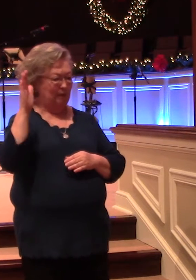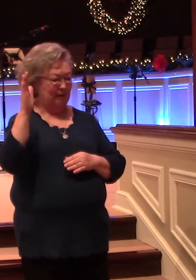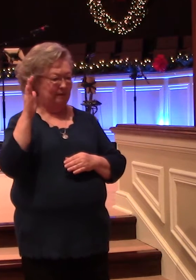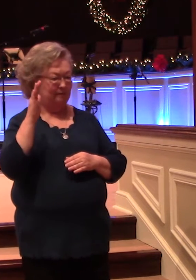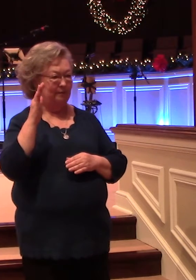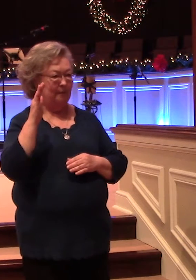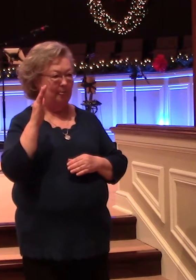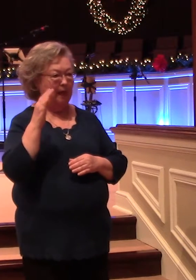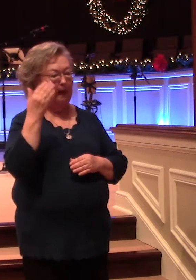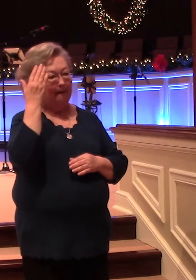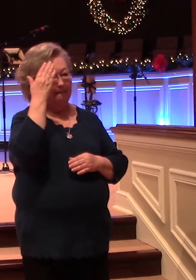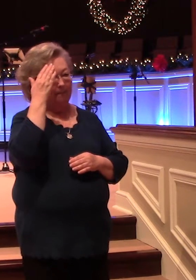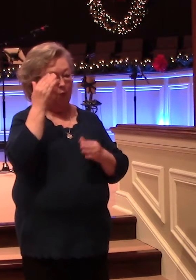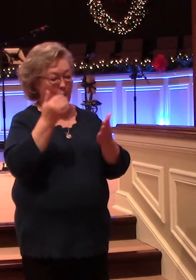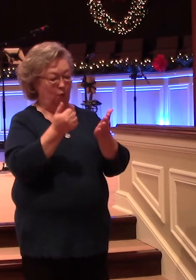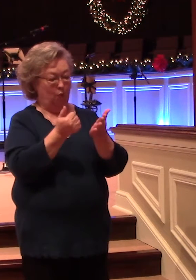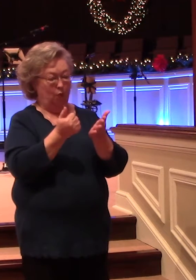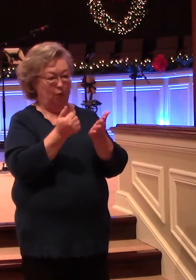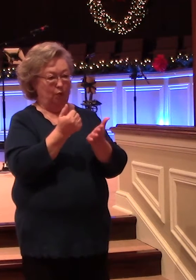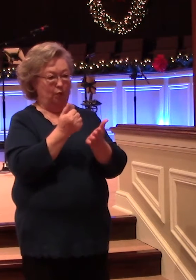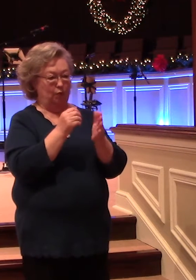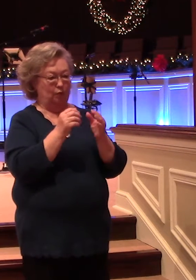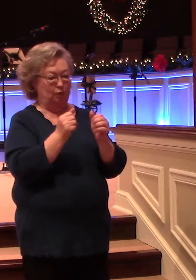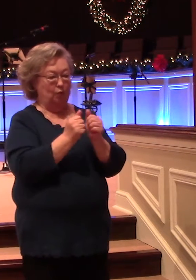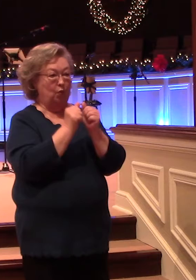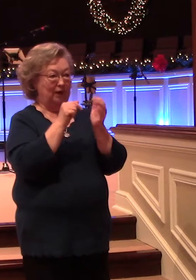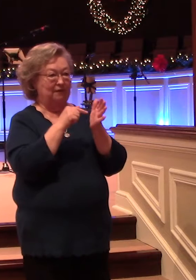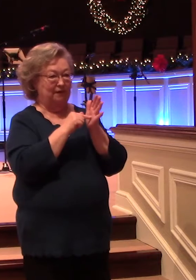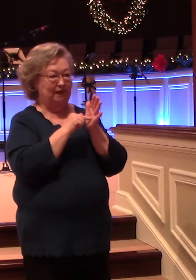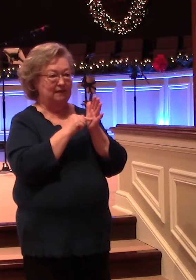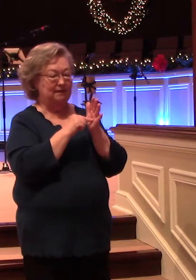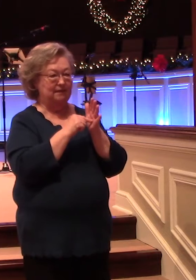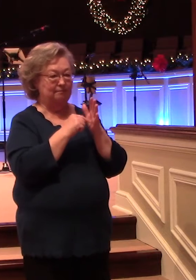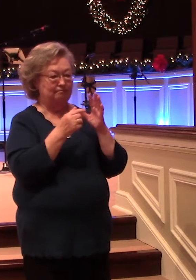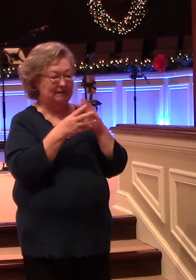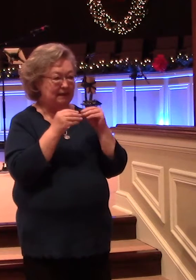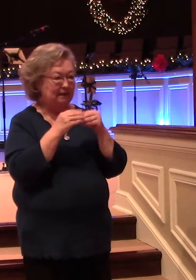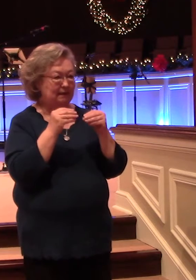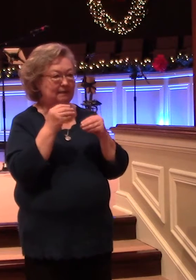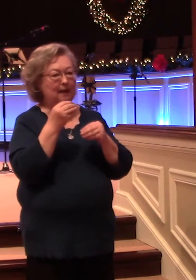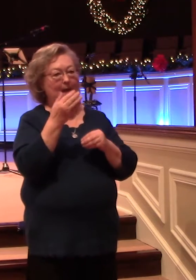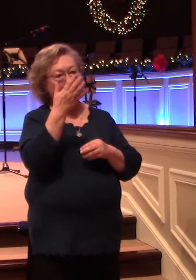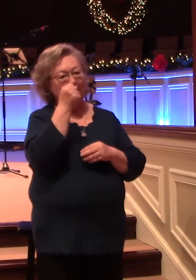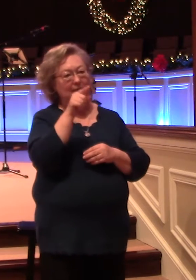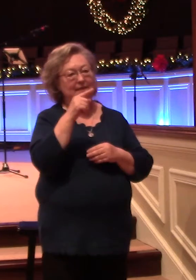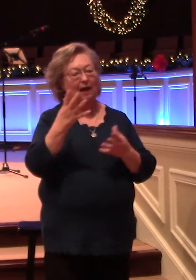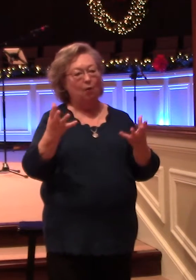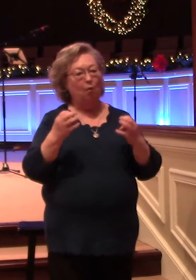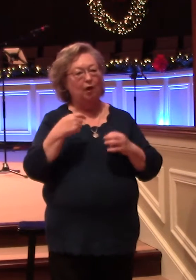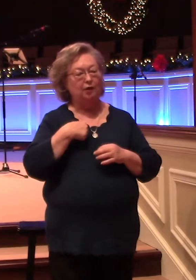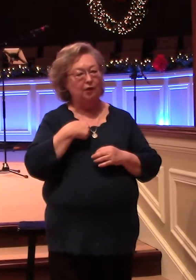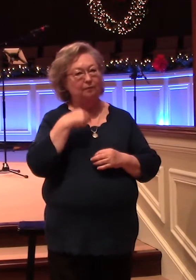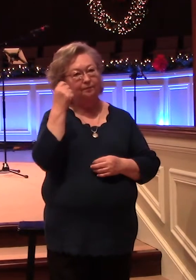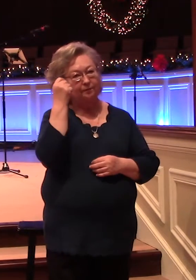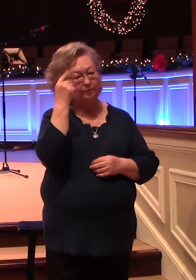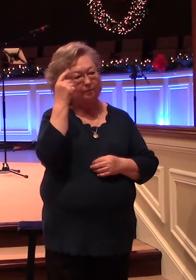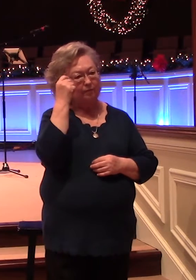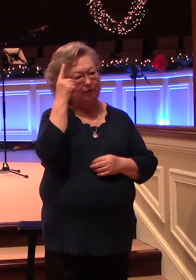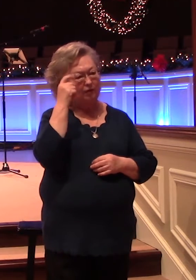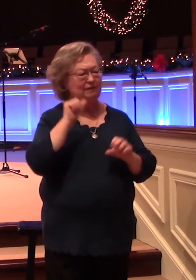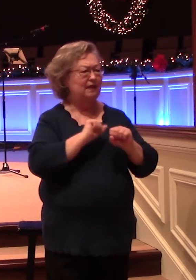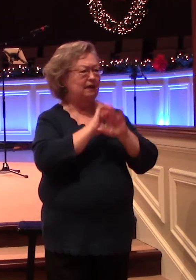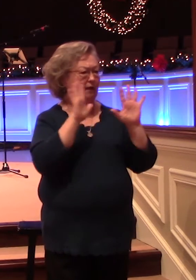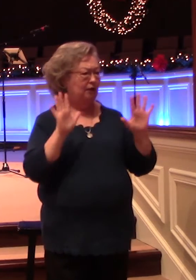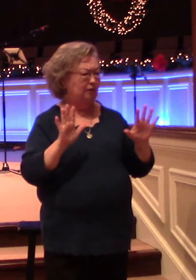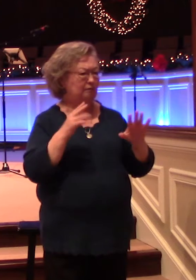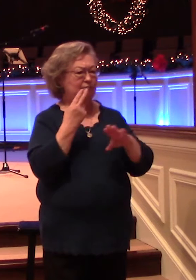very, very, very tangible, practical application to what you hear this morning,